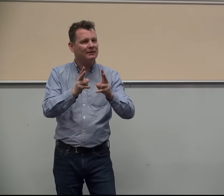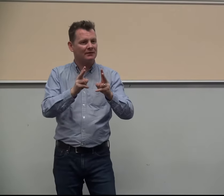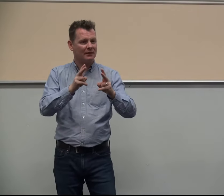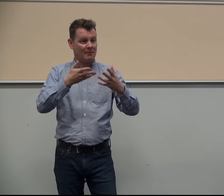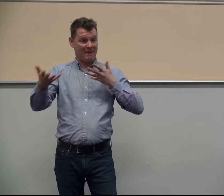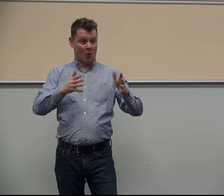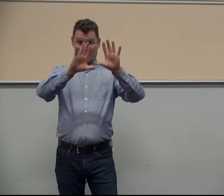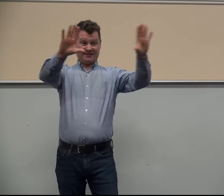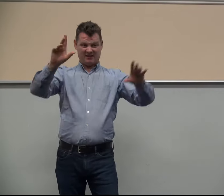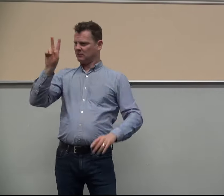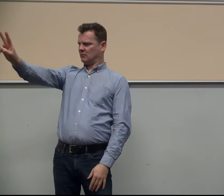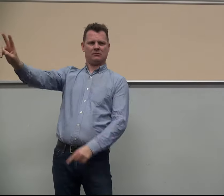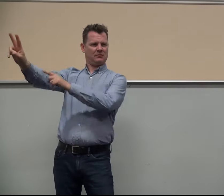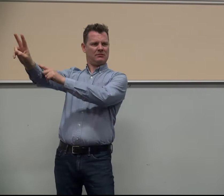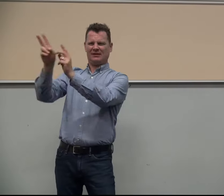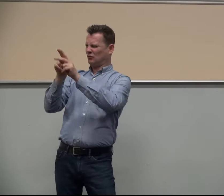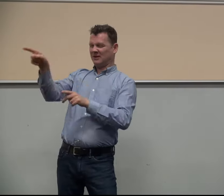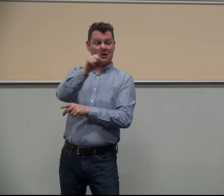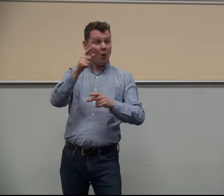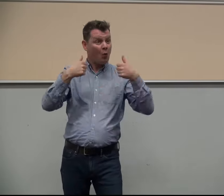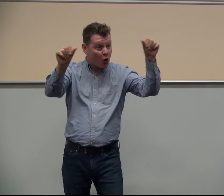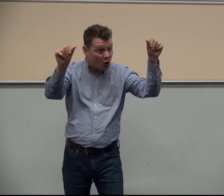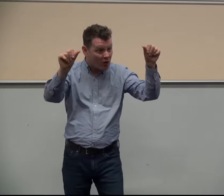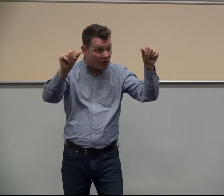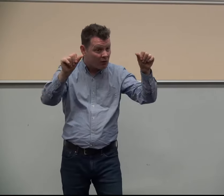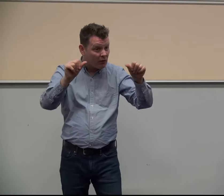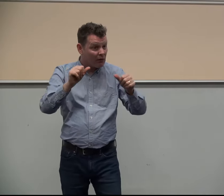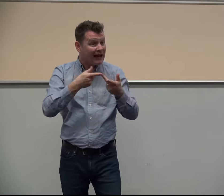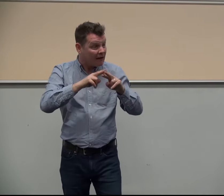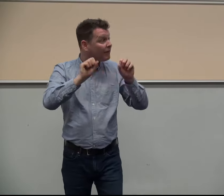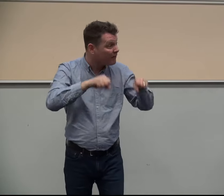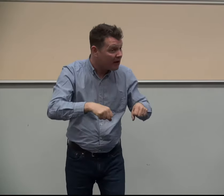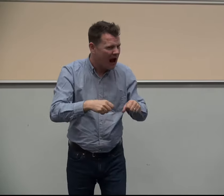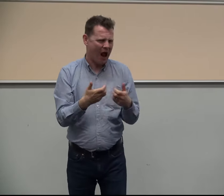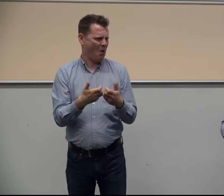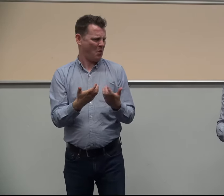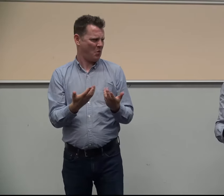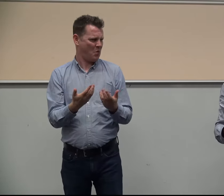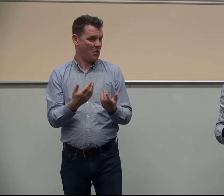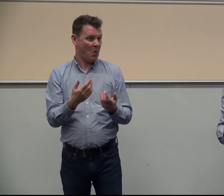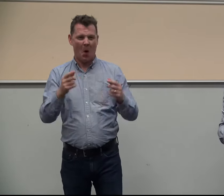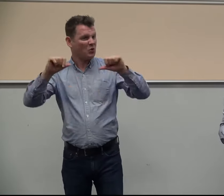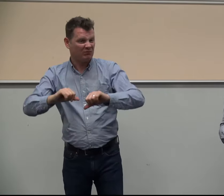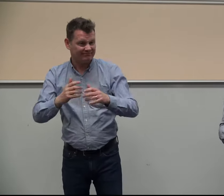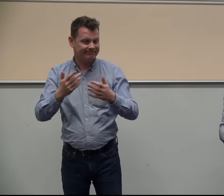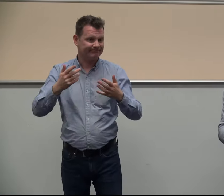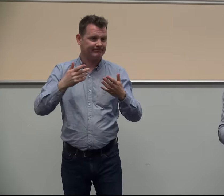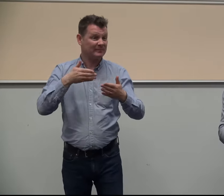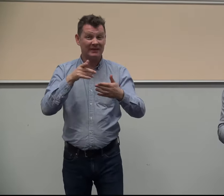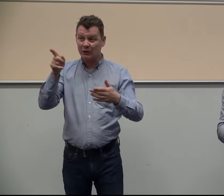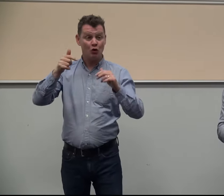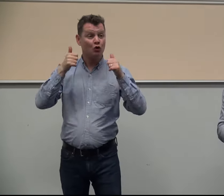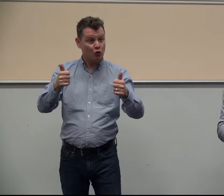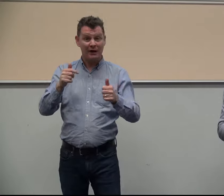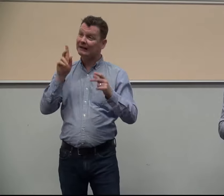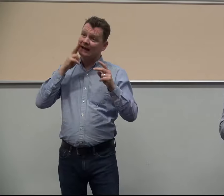if they work and how they work or not. Most importantly, I wanted to know if they communicate well with